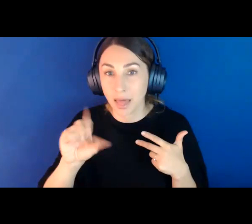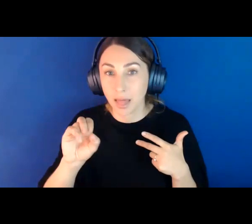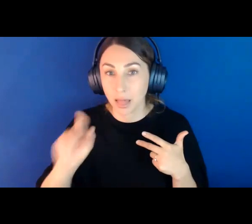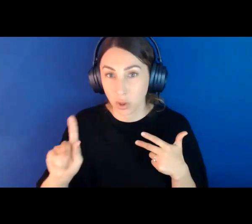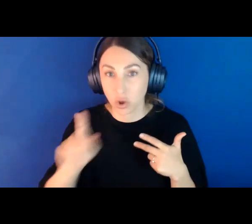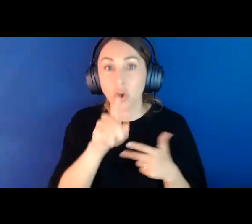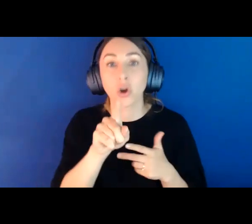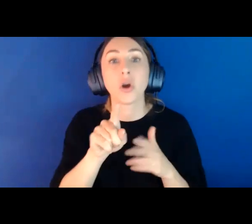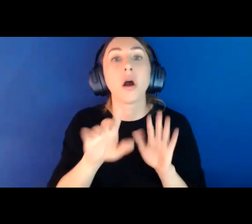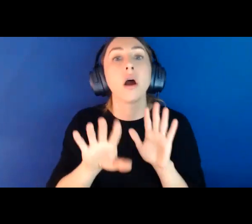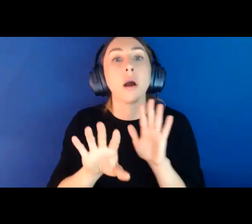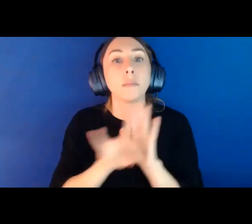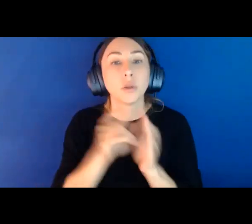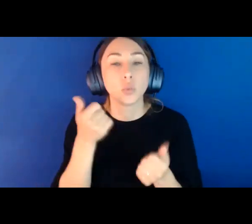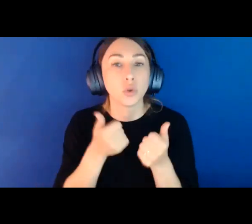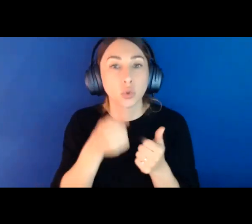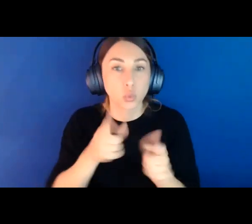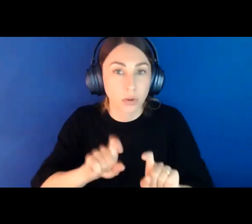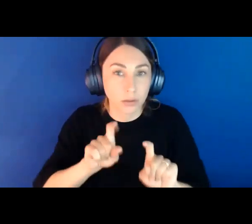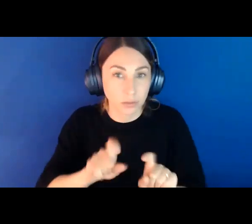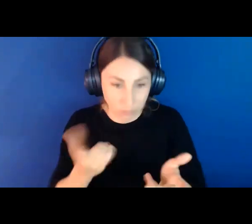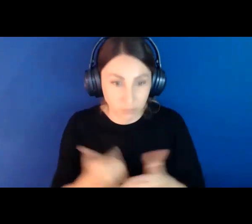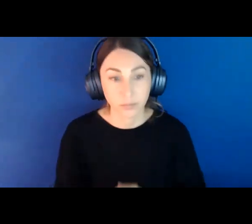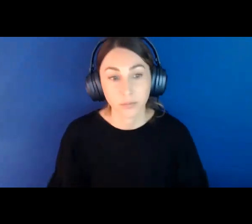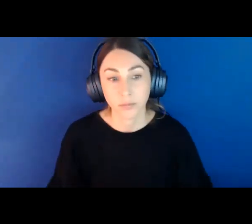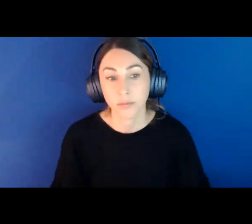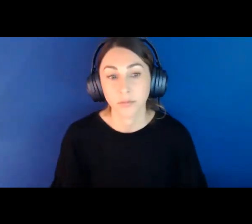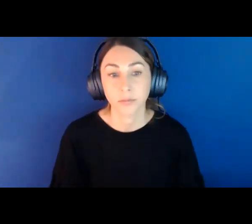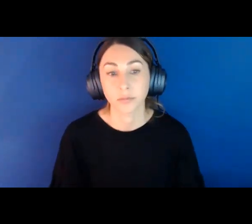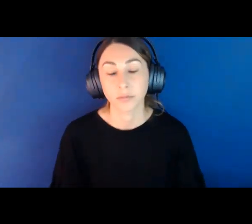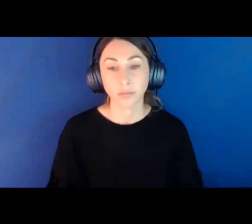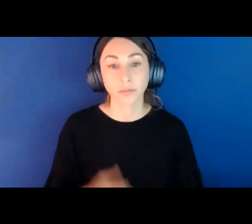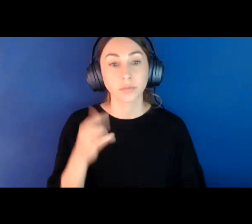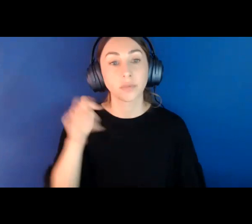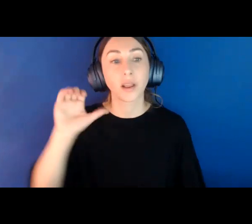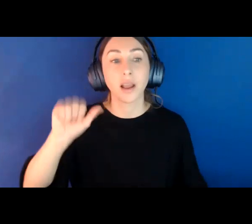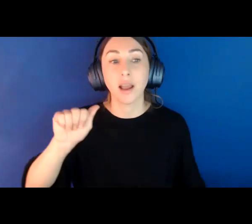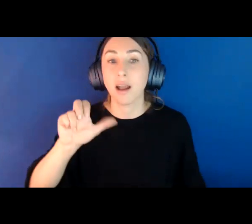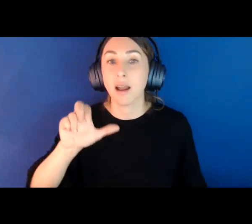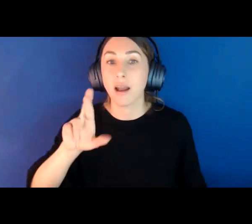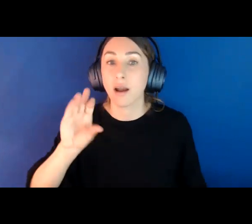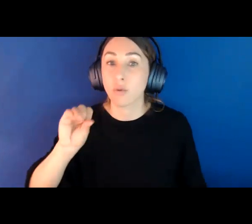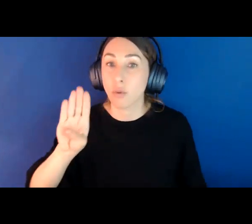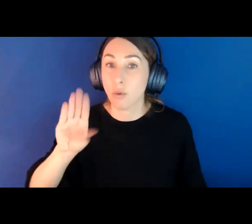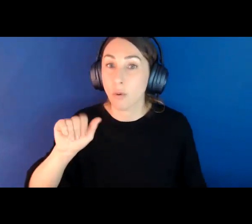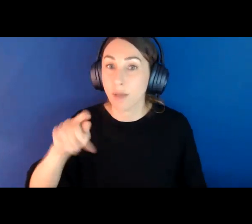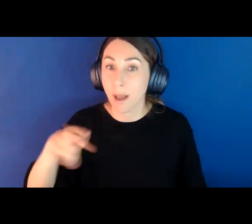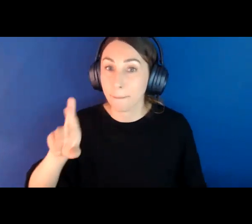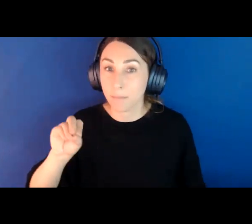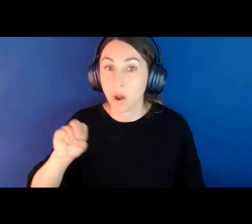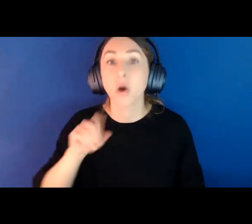pick what you're testing against. If you're using something like Acrobat Pro, you will be getting